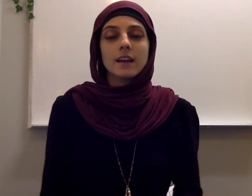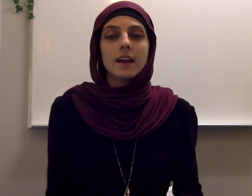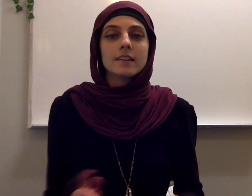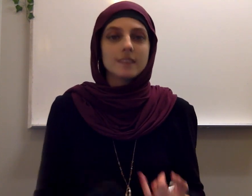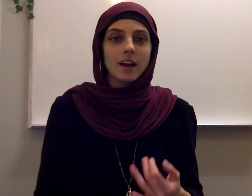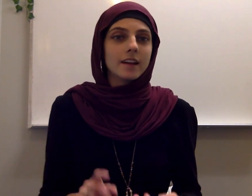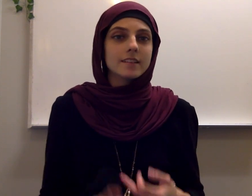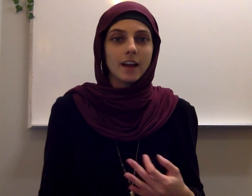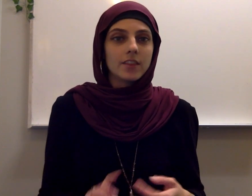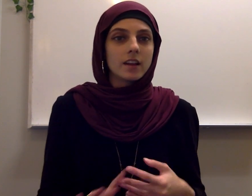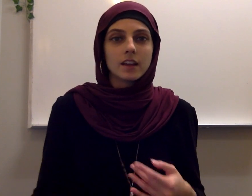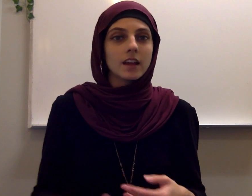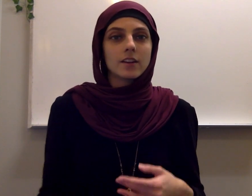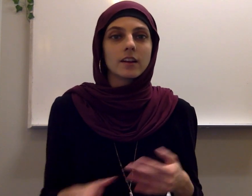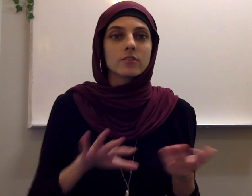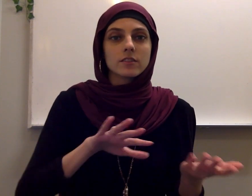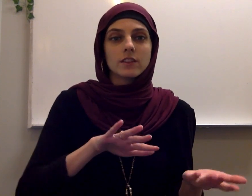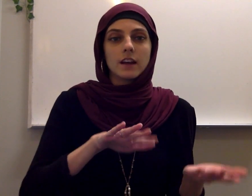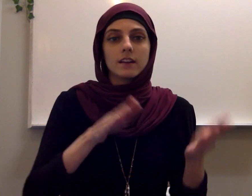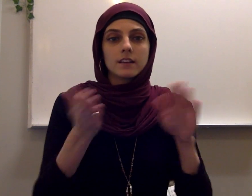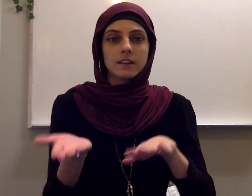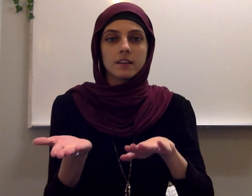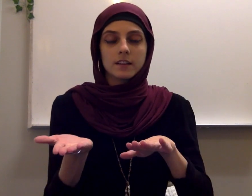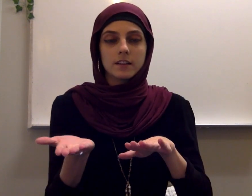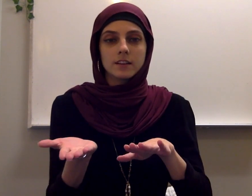Dead, die, death, any iteration of that.